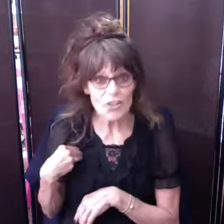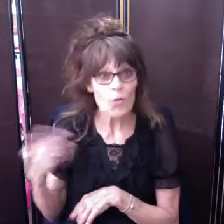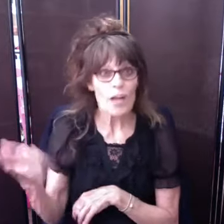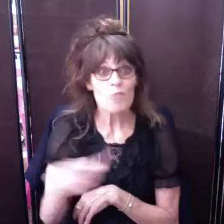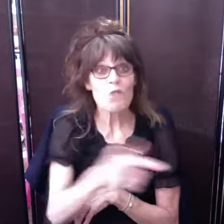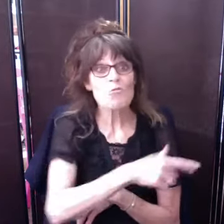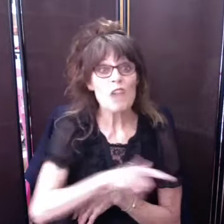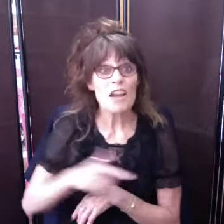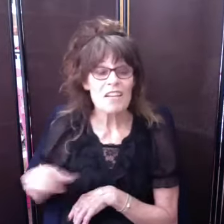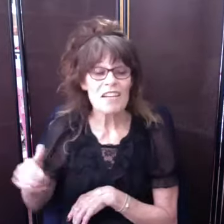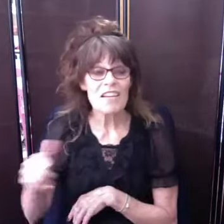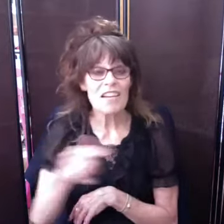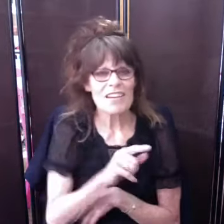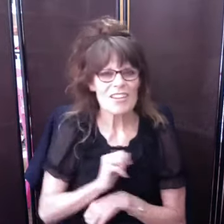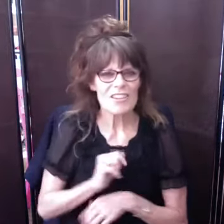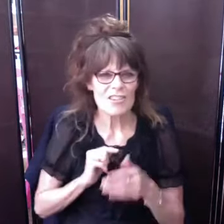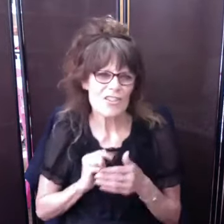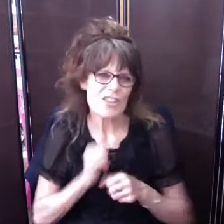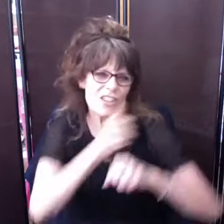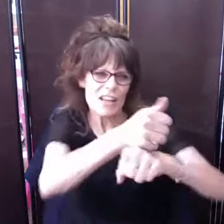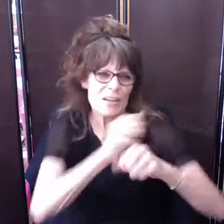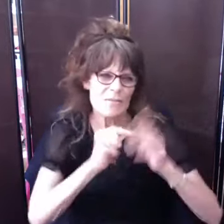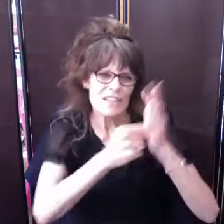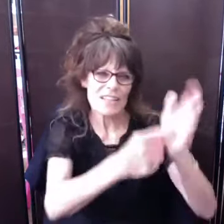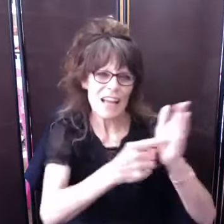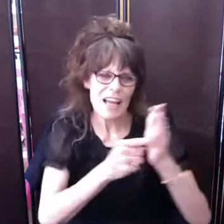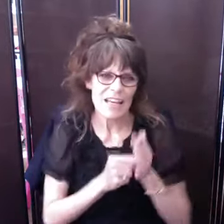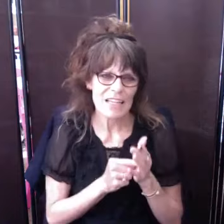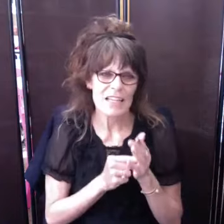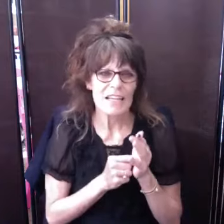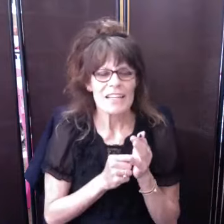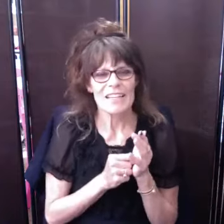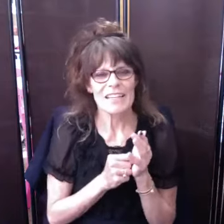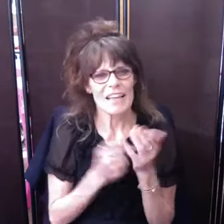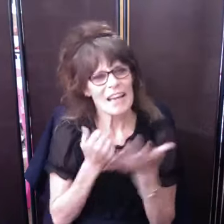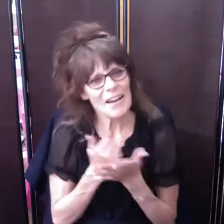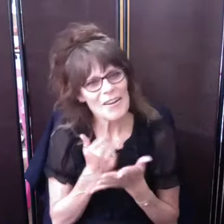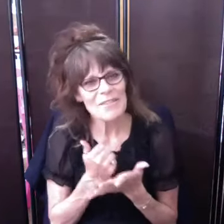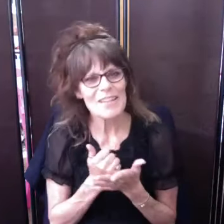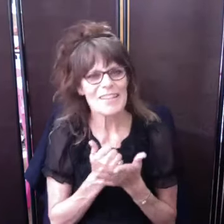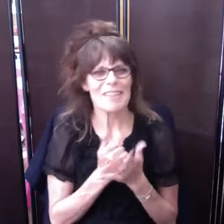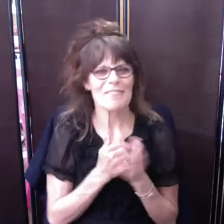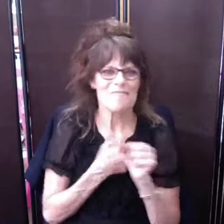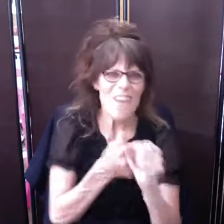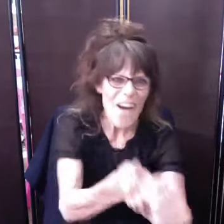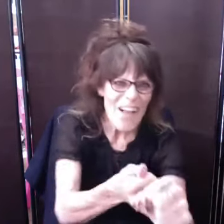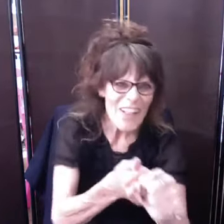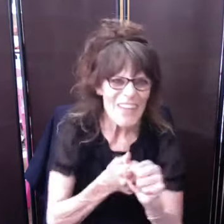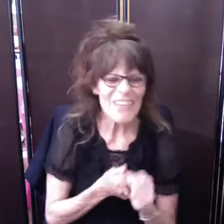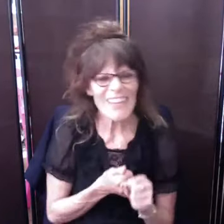week. I put the signs out in the yard. They preserved my dignity even when I didn't have any. And they'd come out with me and they'd say, Jimmy, we understand you lost your sobriety. We're going to have